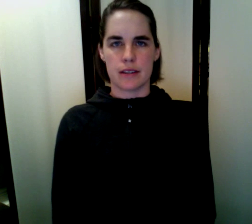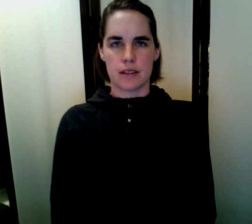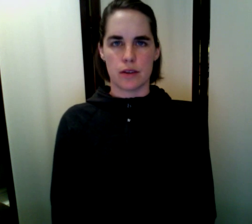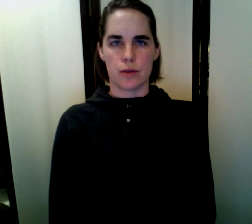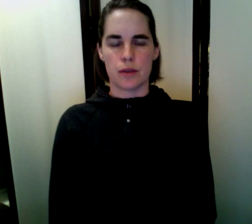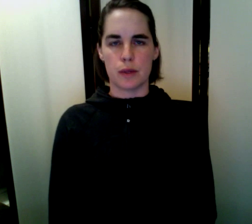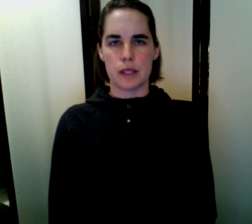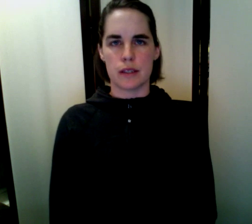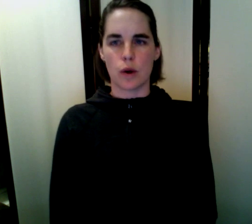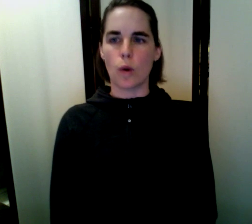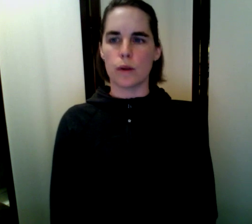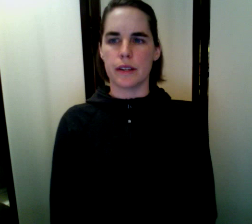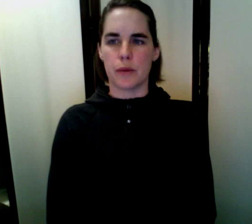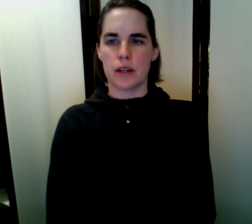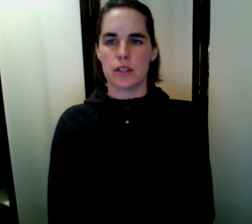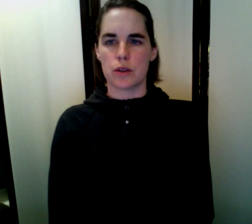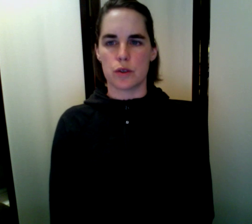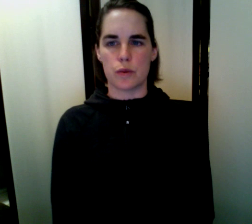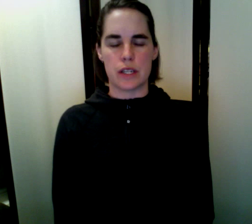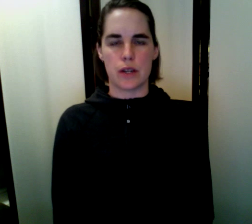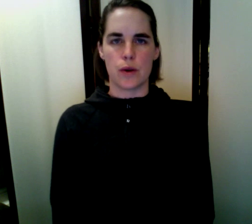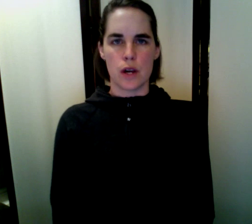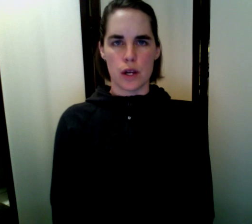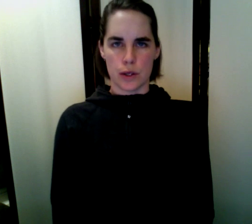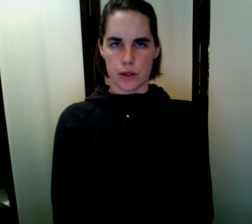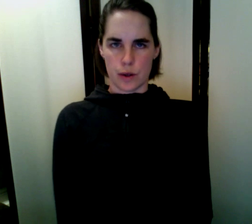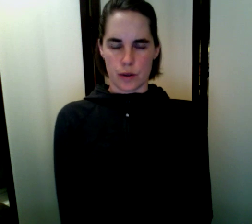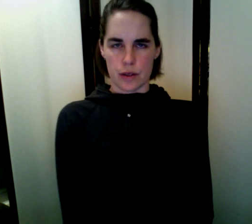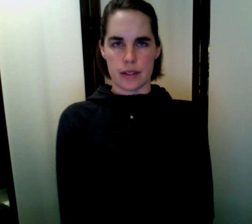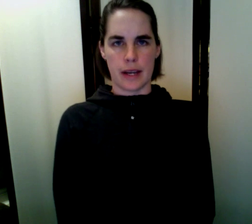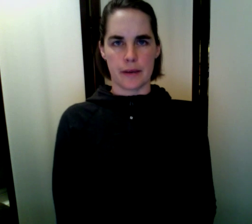So if someone's cold and they want to close the window, so they're saying,